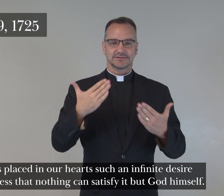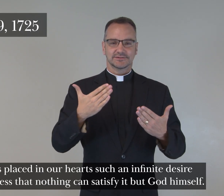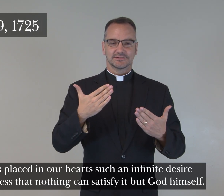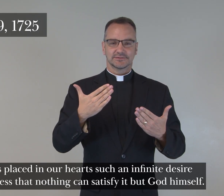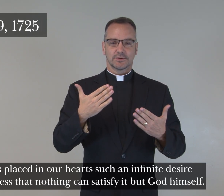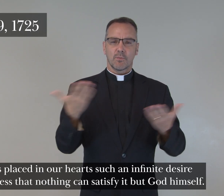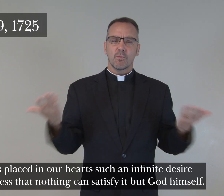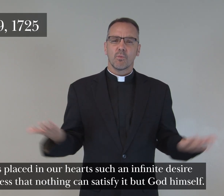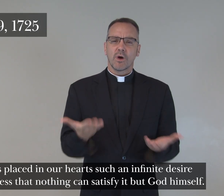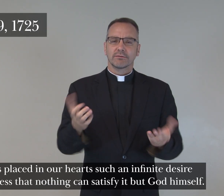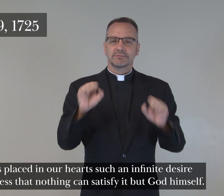it but God Himself.